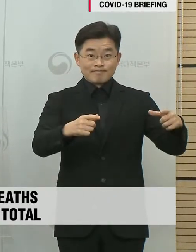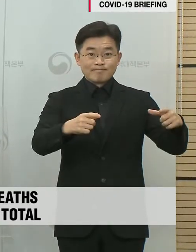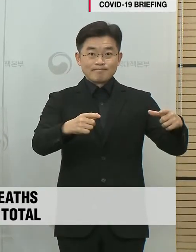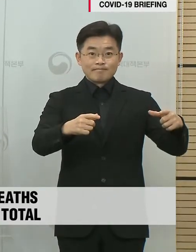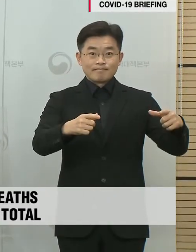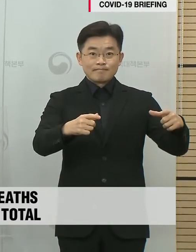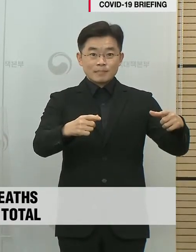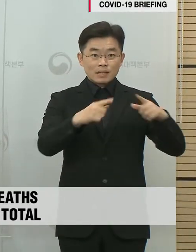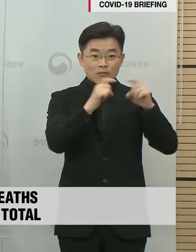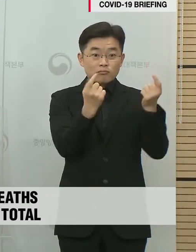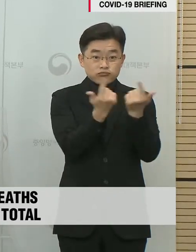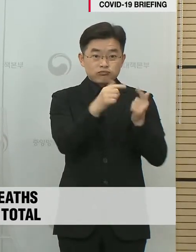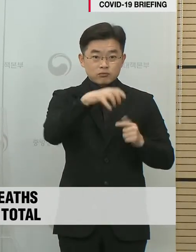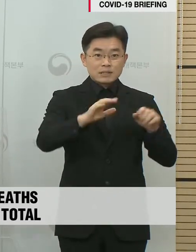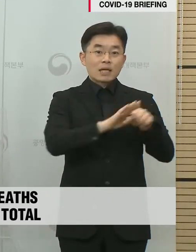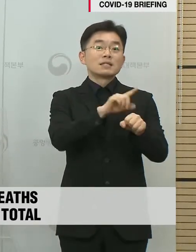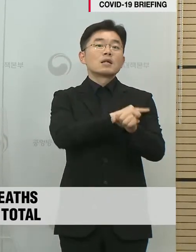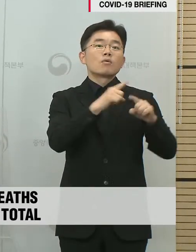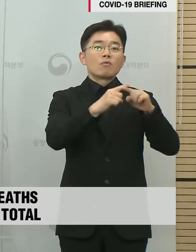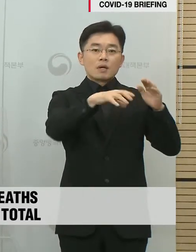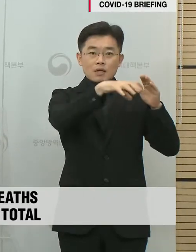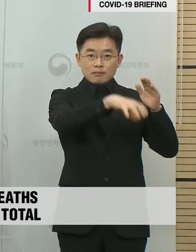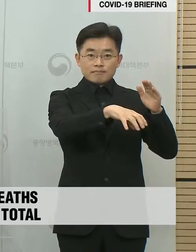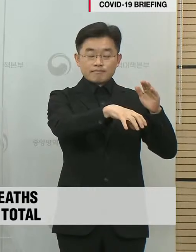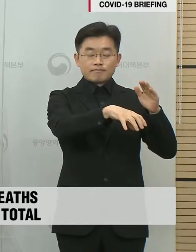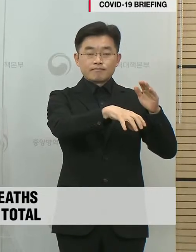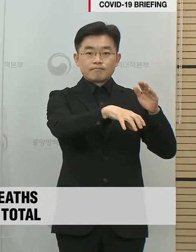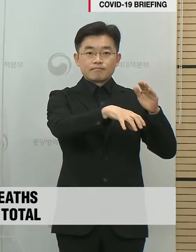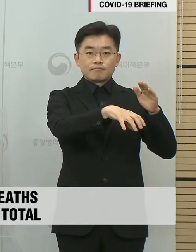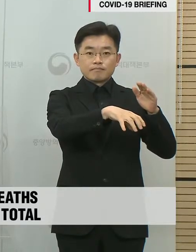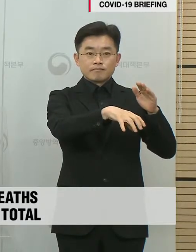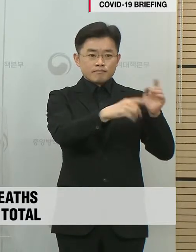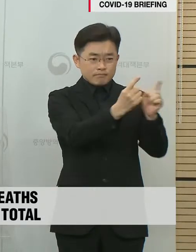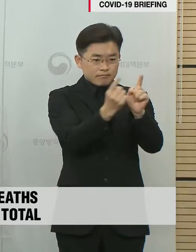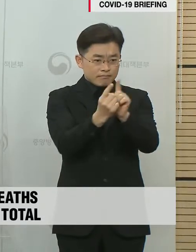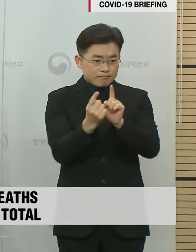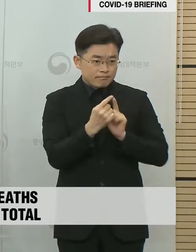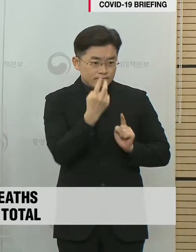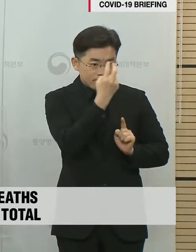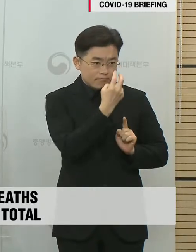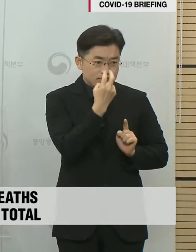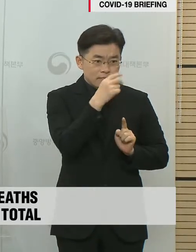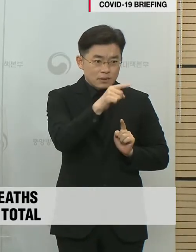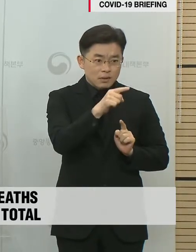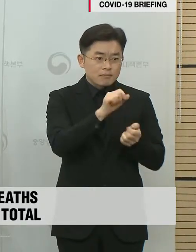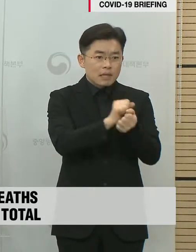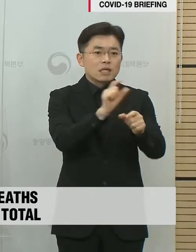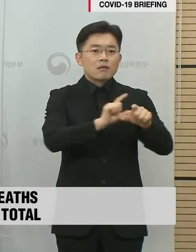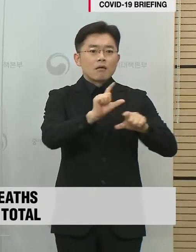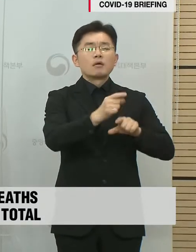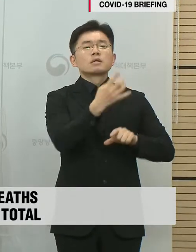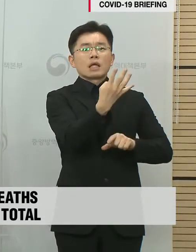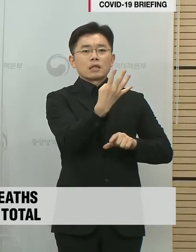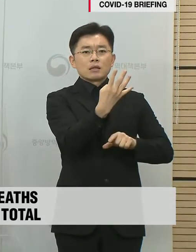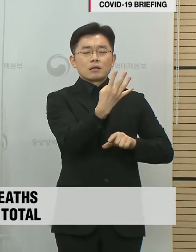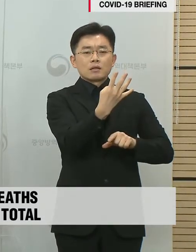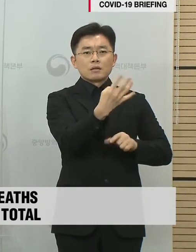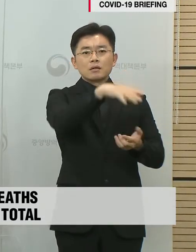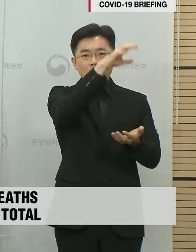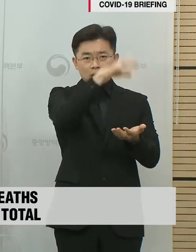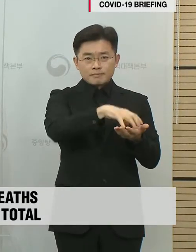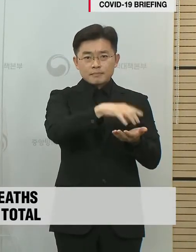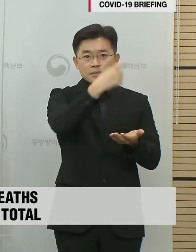First, in the city of Seoul, Sarangjaeil Church in Songbuk-gu District, we have found 4 additional cases